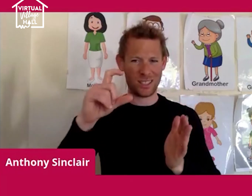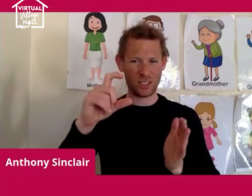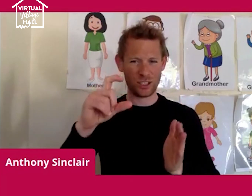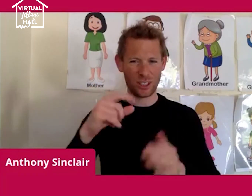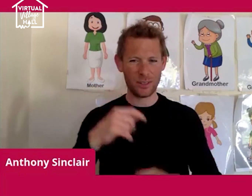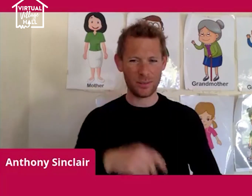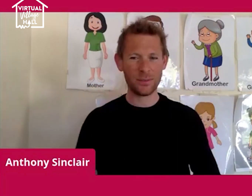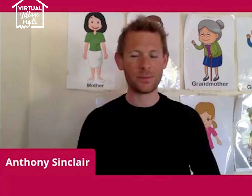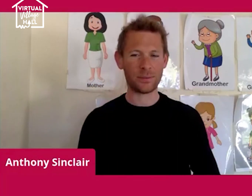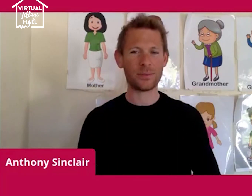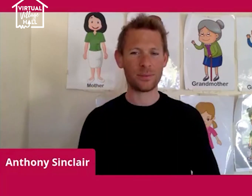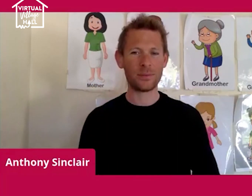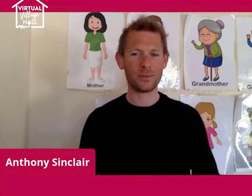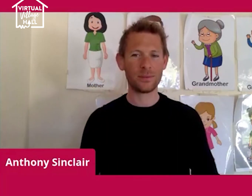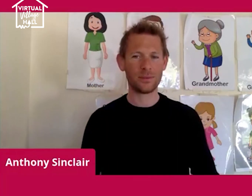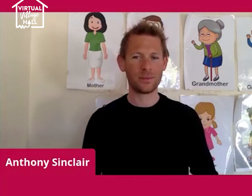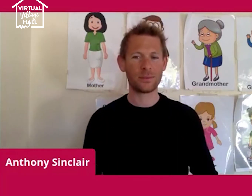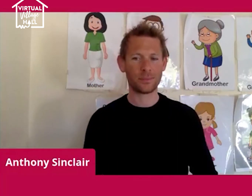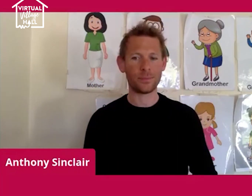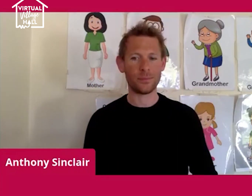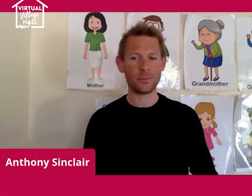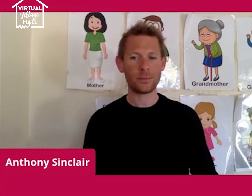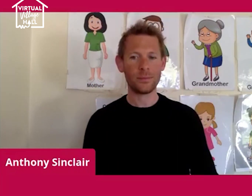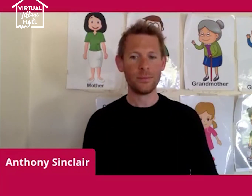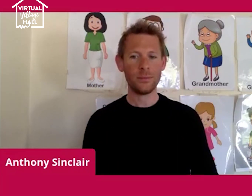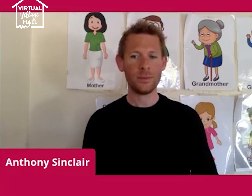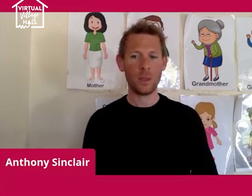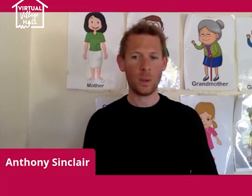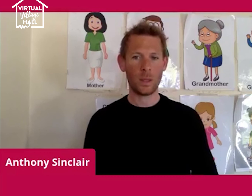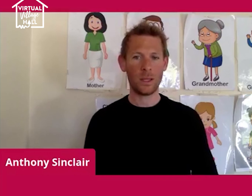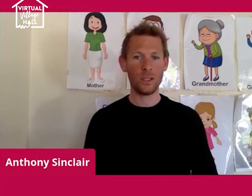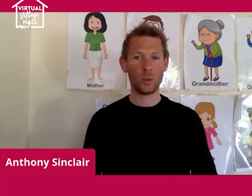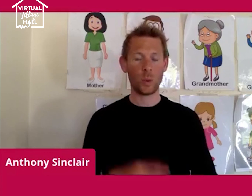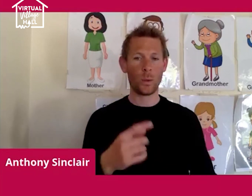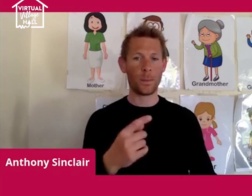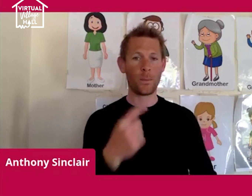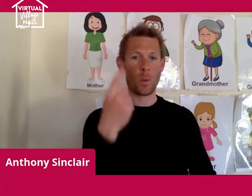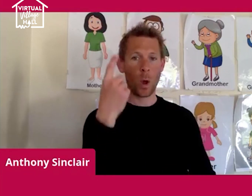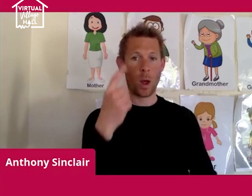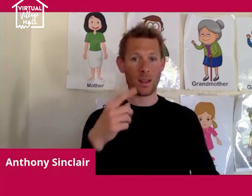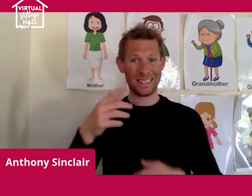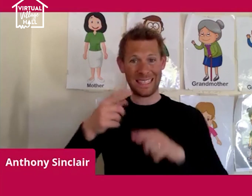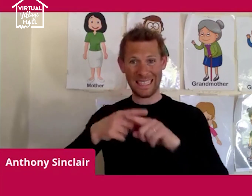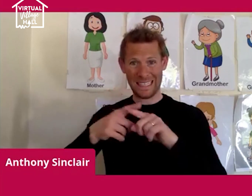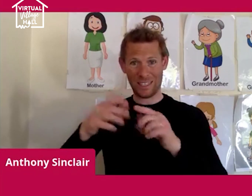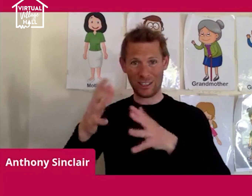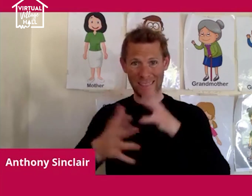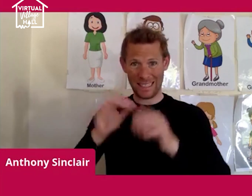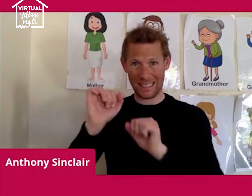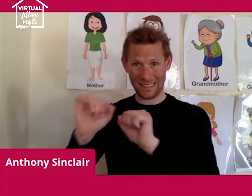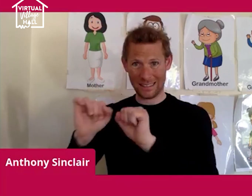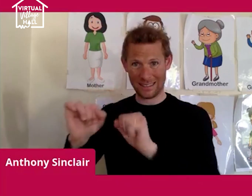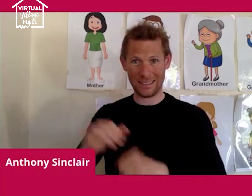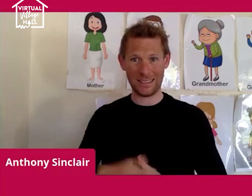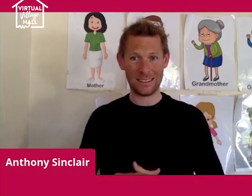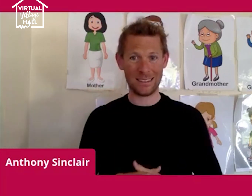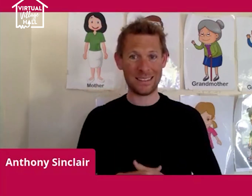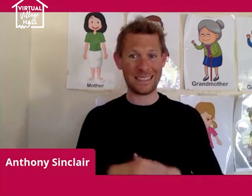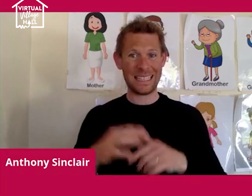Okay, so it's Manchester, right? So these